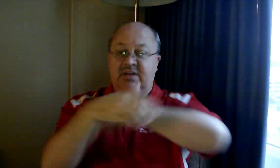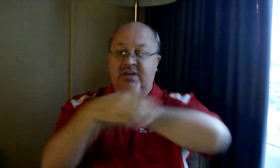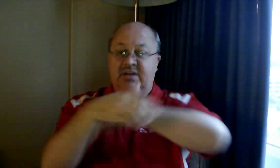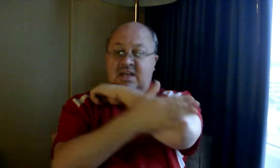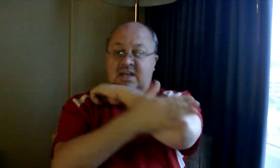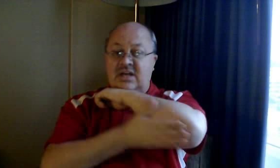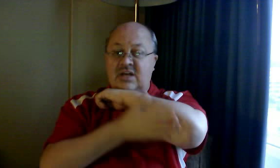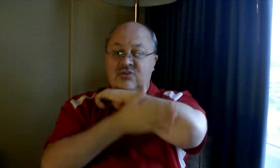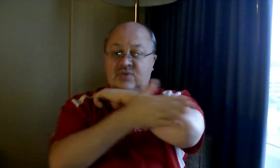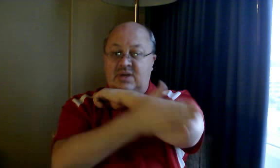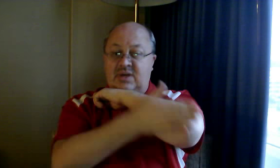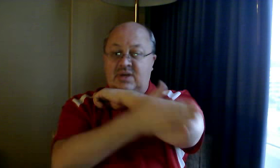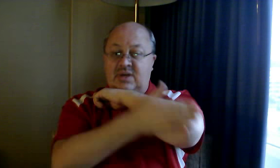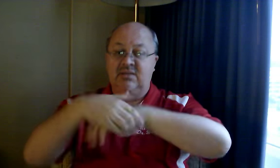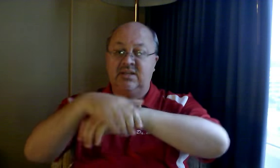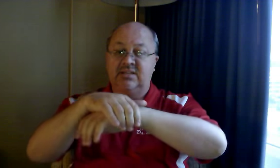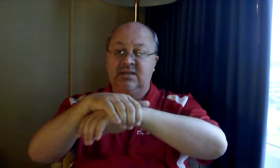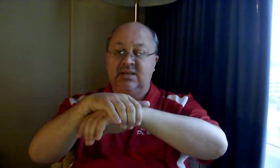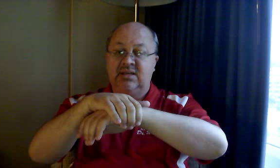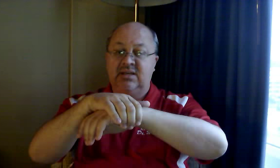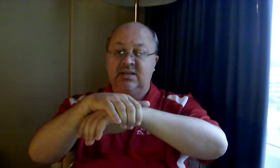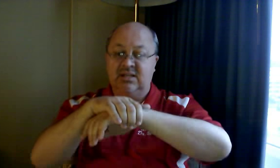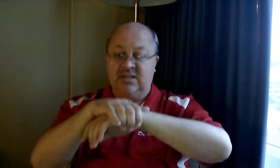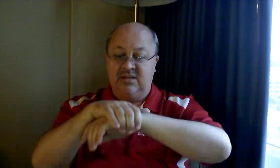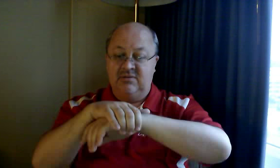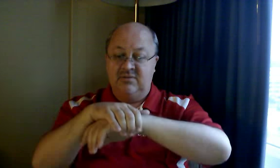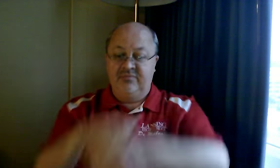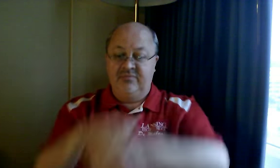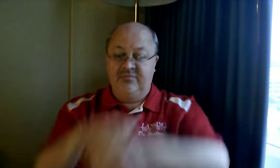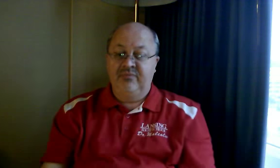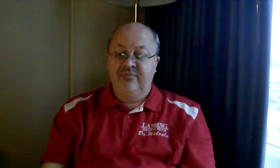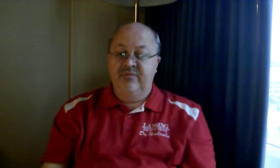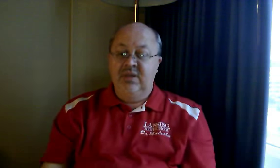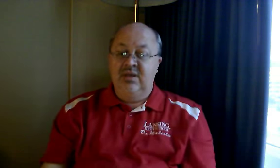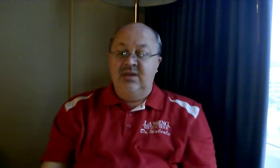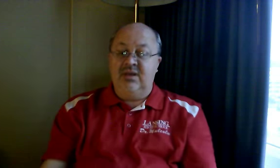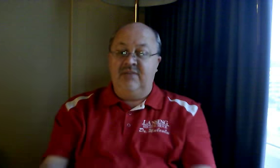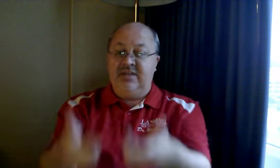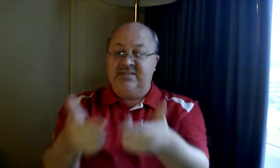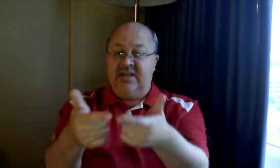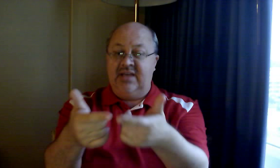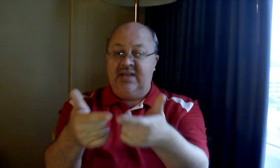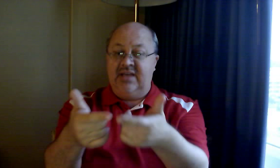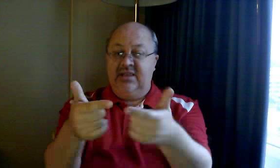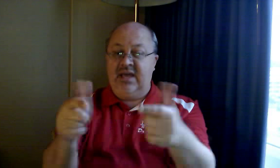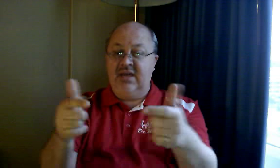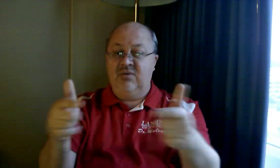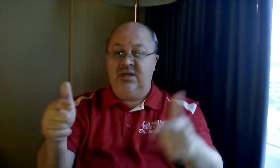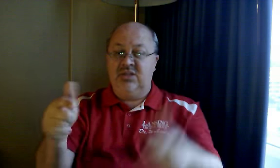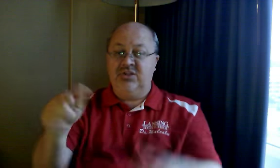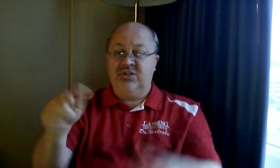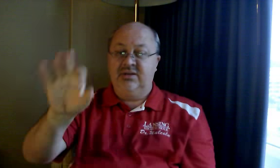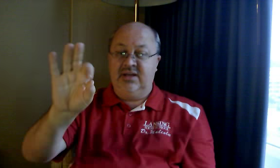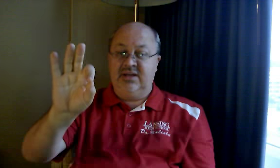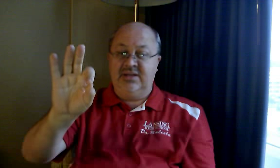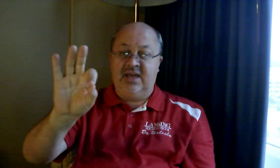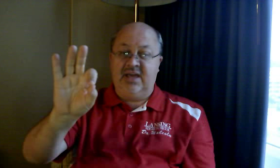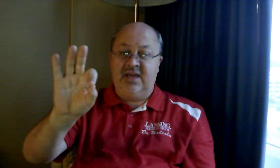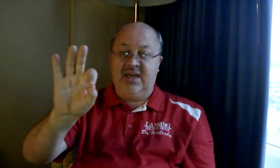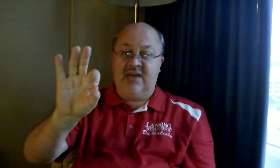say country, then it's England. If I say language and I take an F